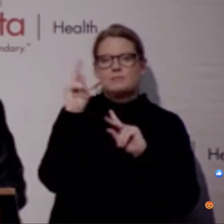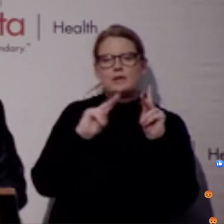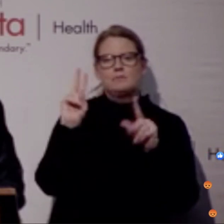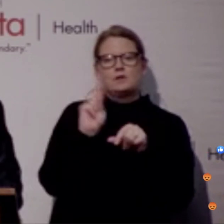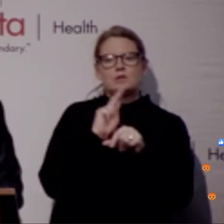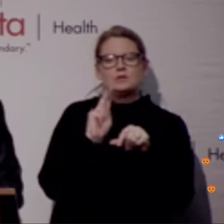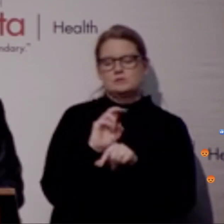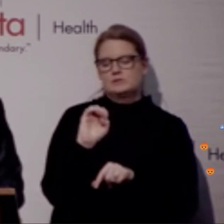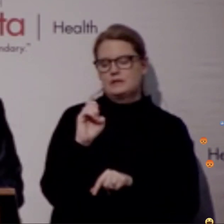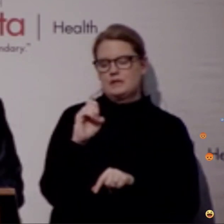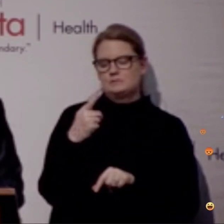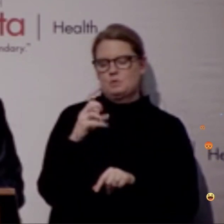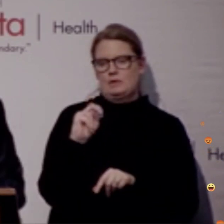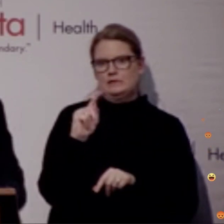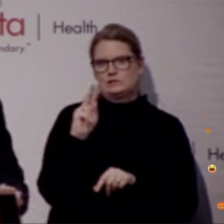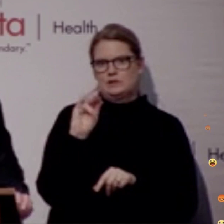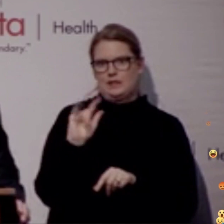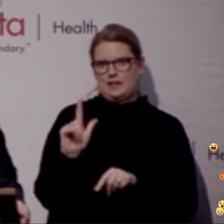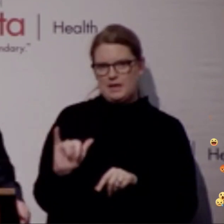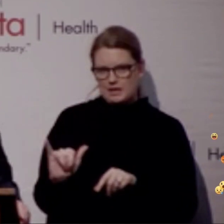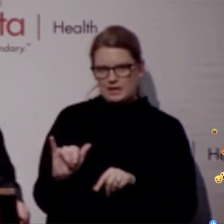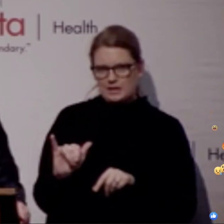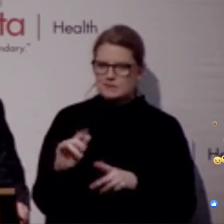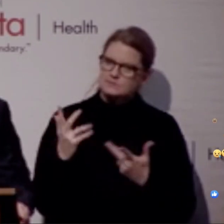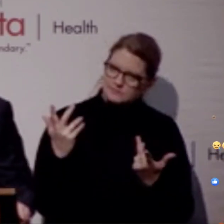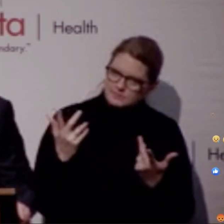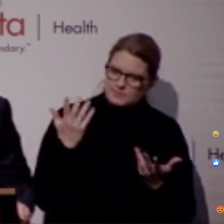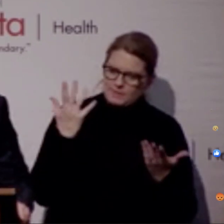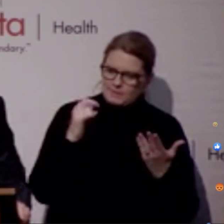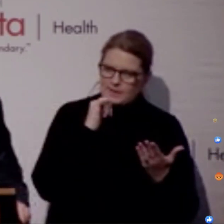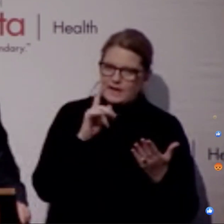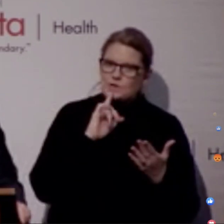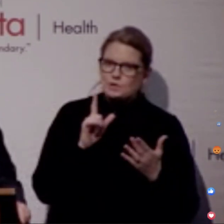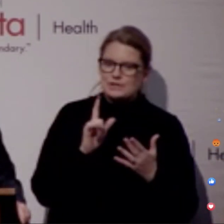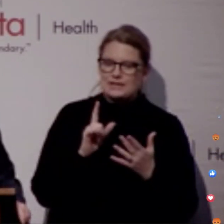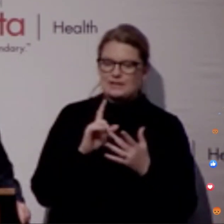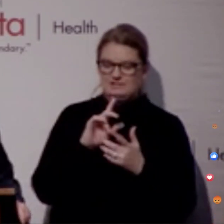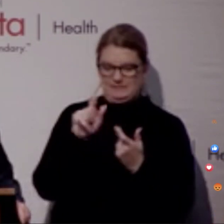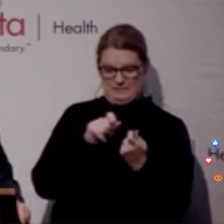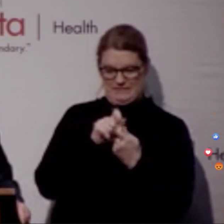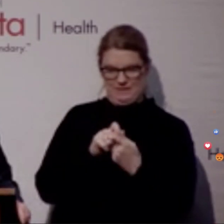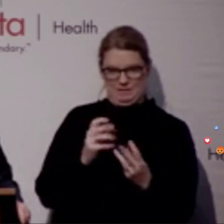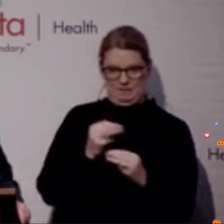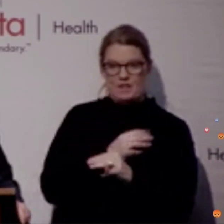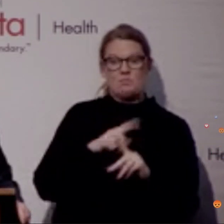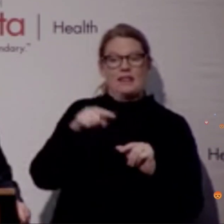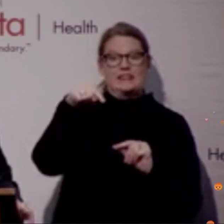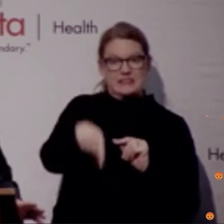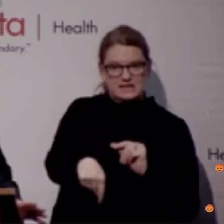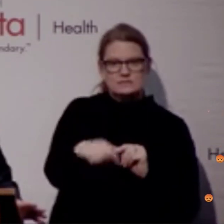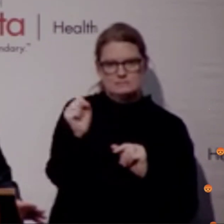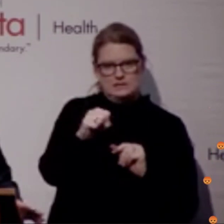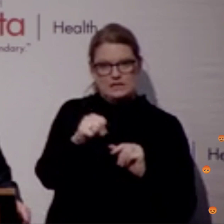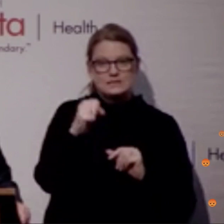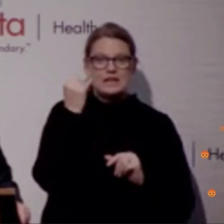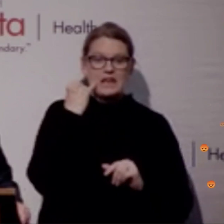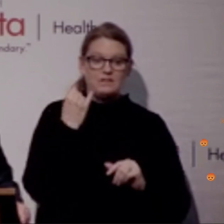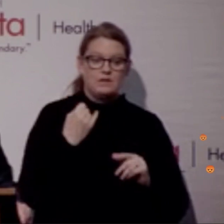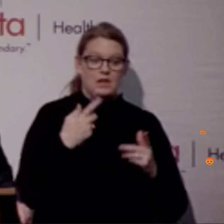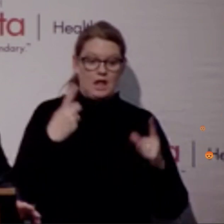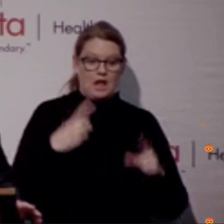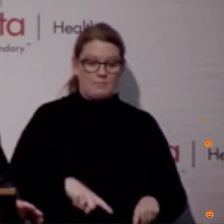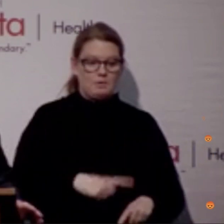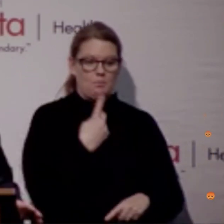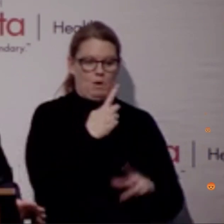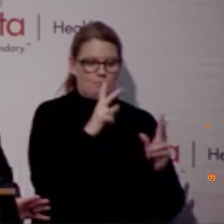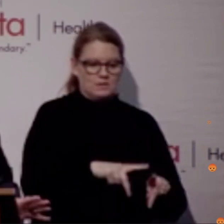word exponentially, but they're not using it in an actual strict math case. But in this case is, if we were to have a doubling in the state of